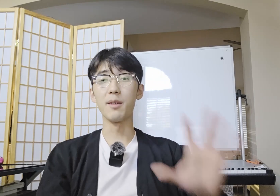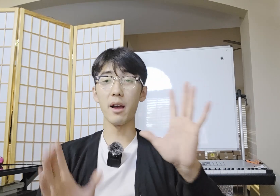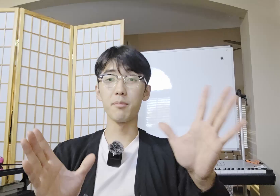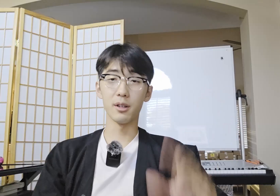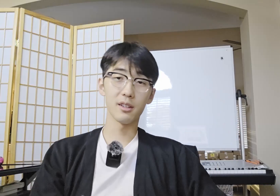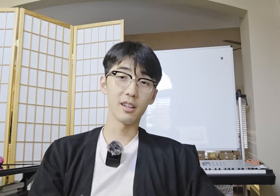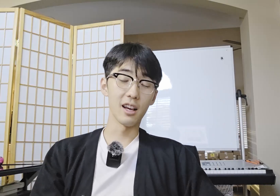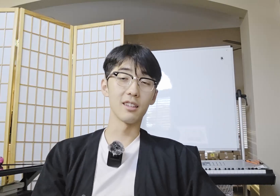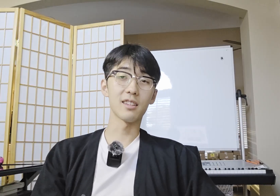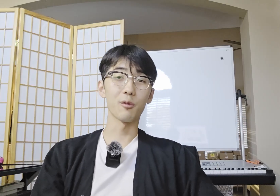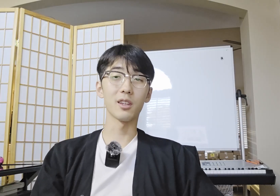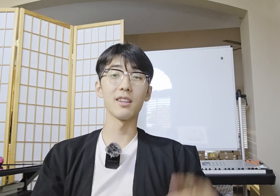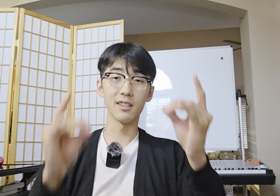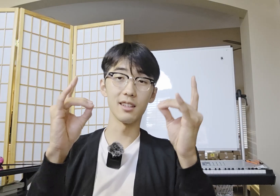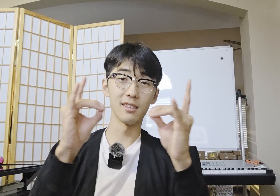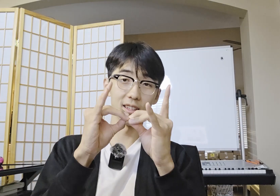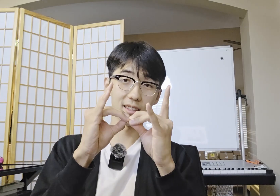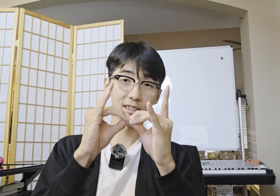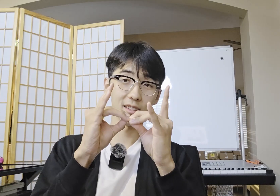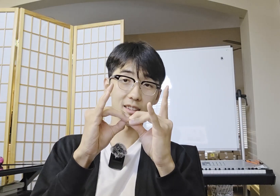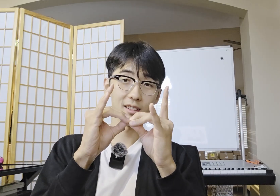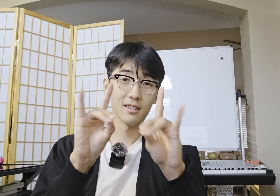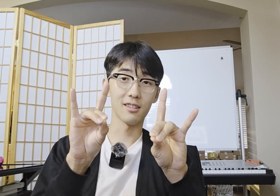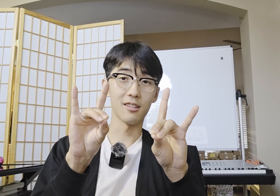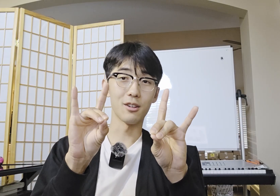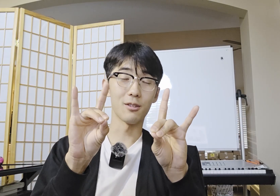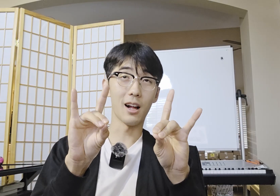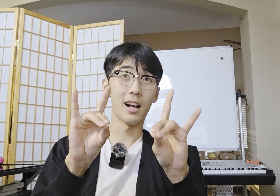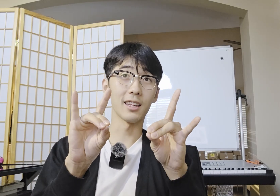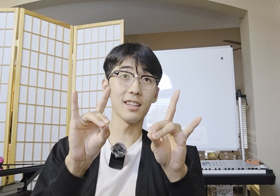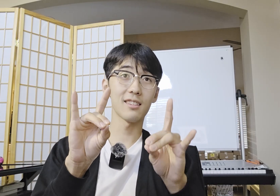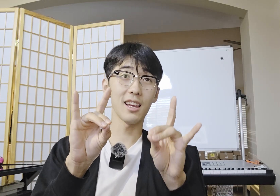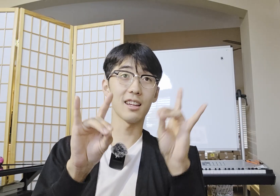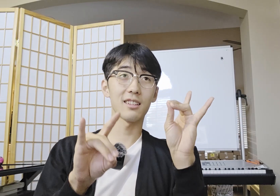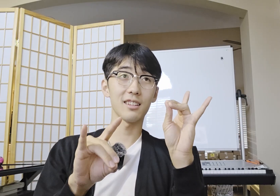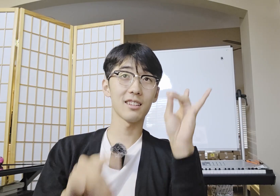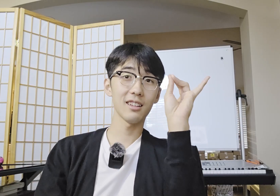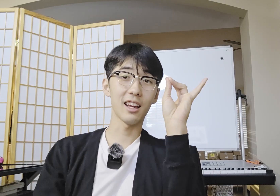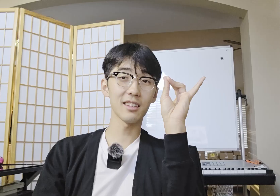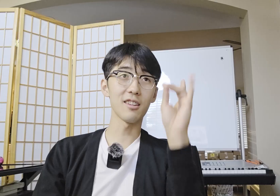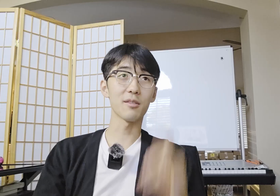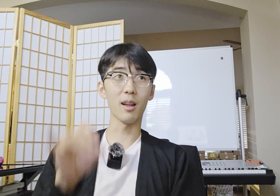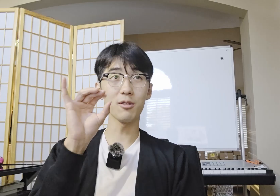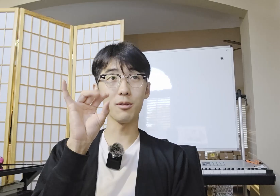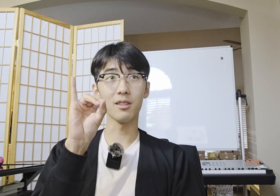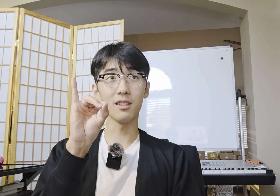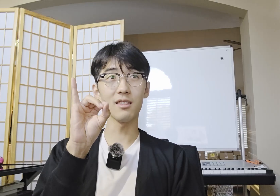my book, the sign for kiss is this. So I guess he knows, but I don't know what this